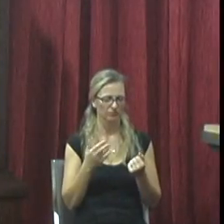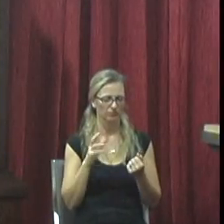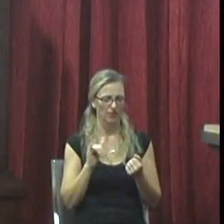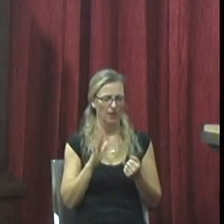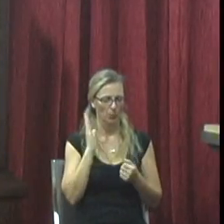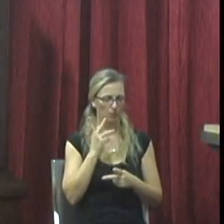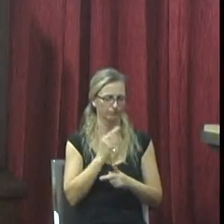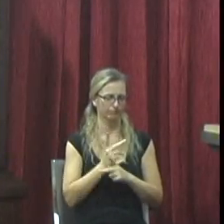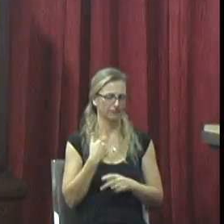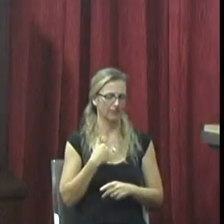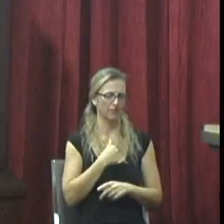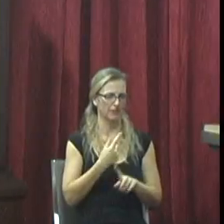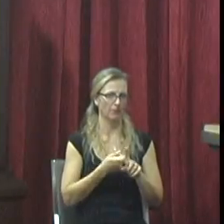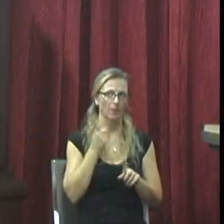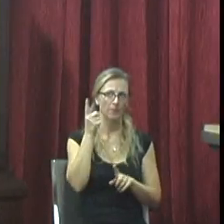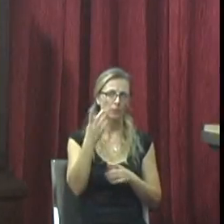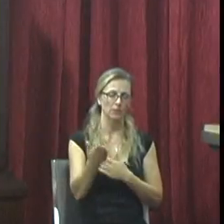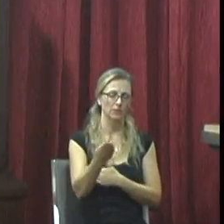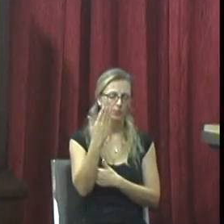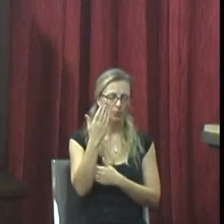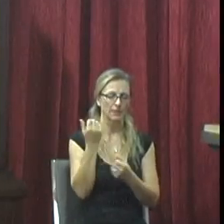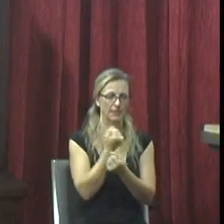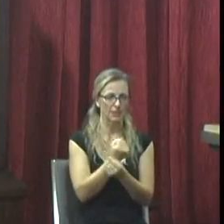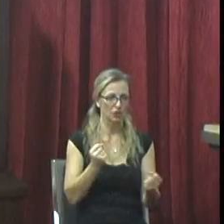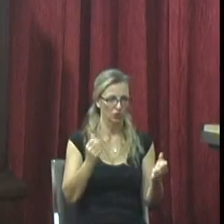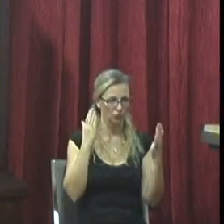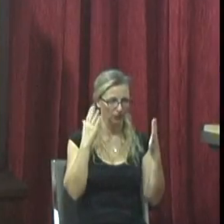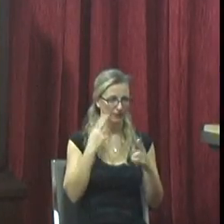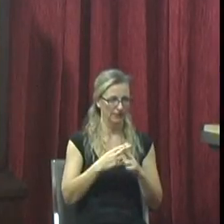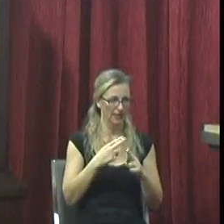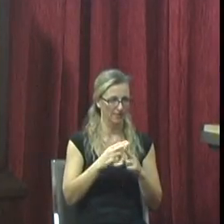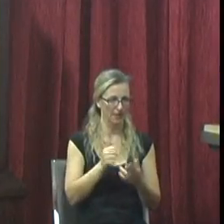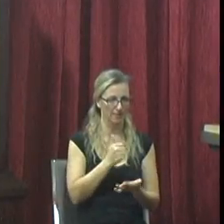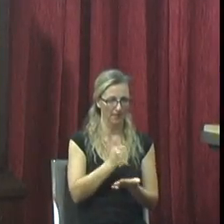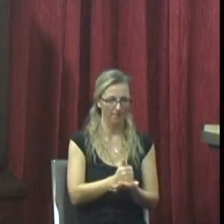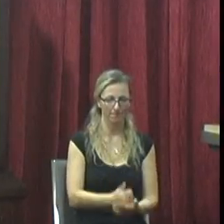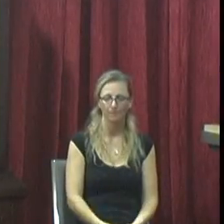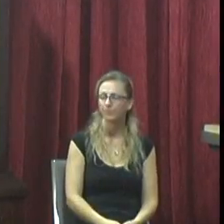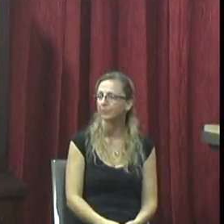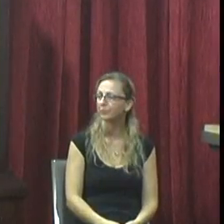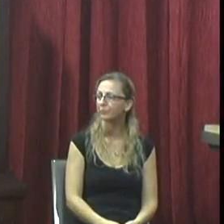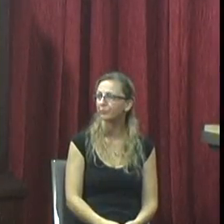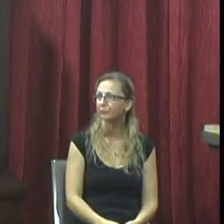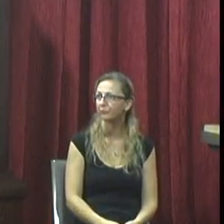you have for us this morning. In Yeshua's name, amen. Amen.